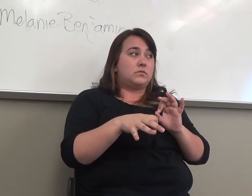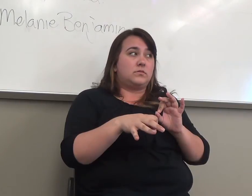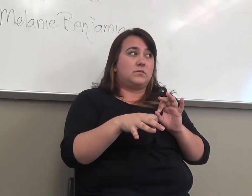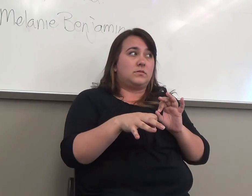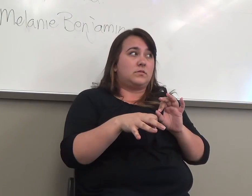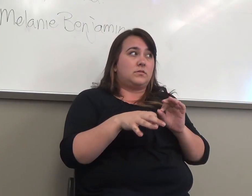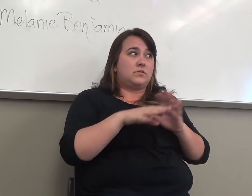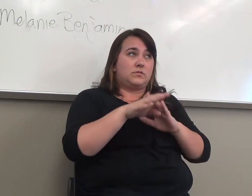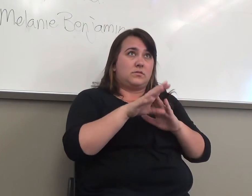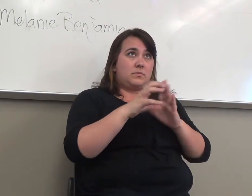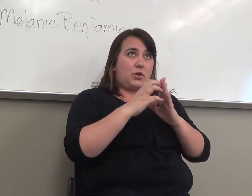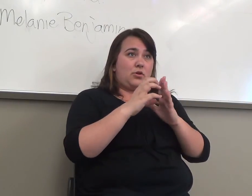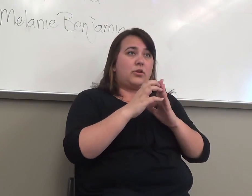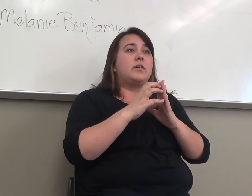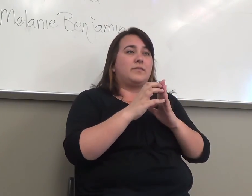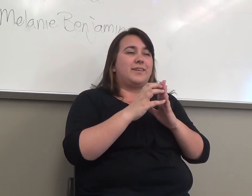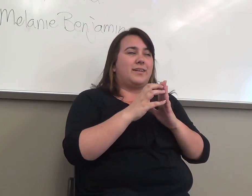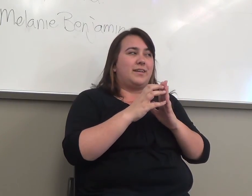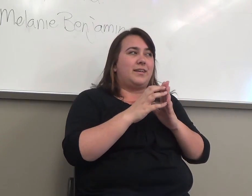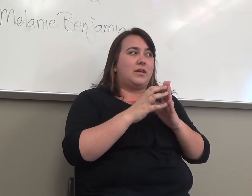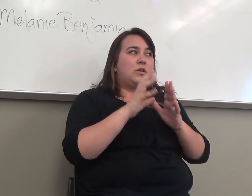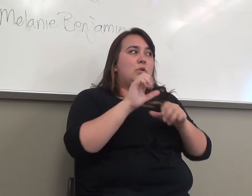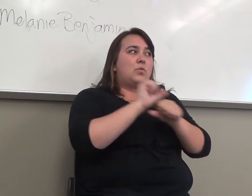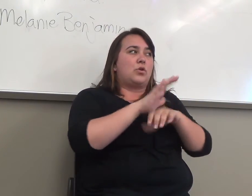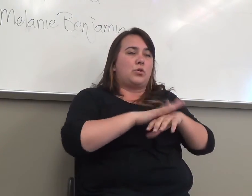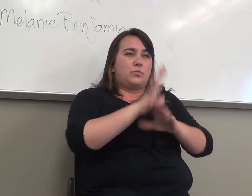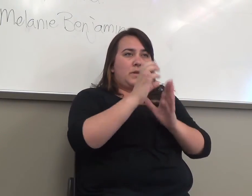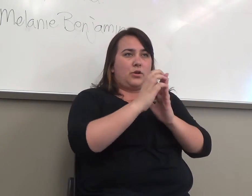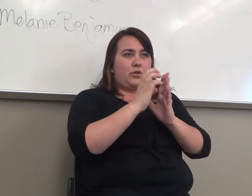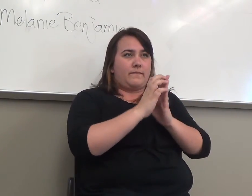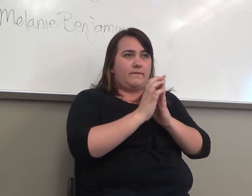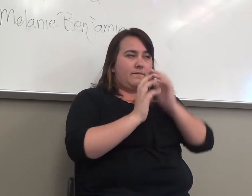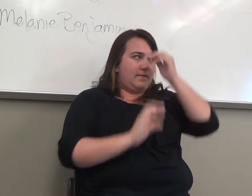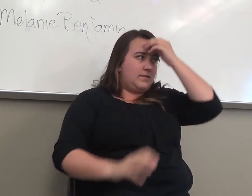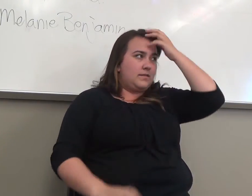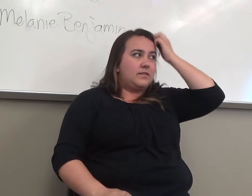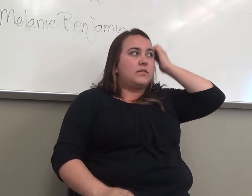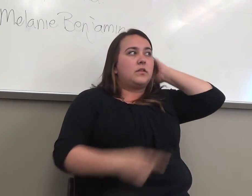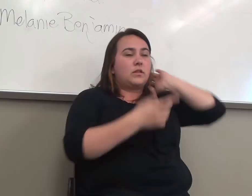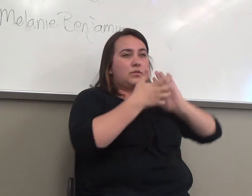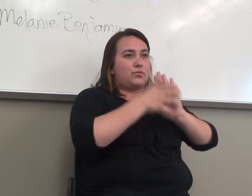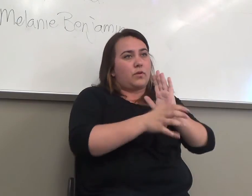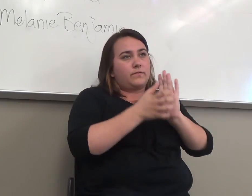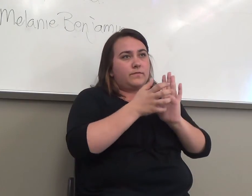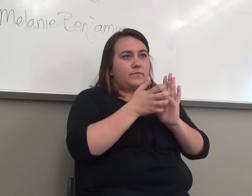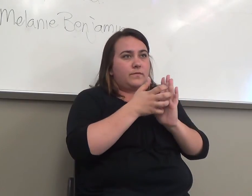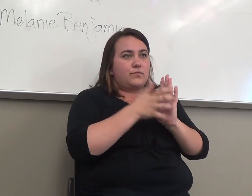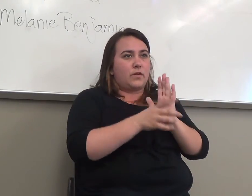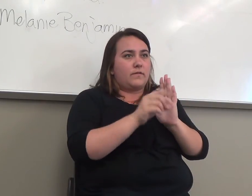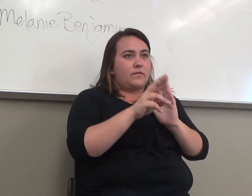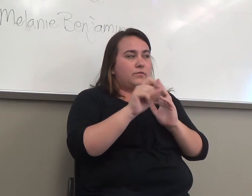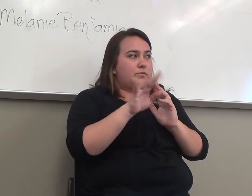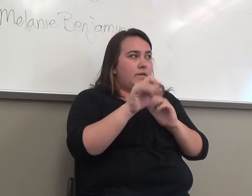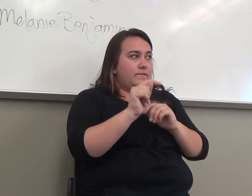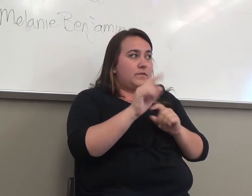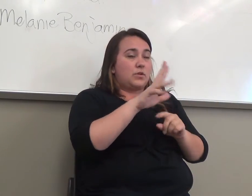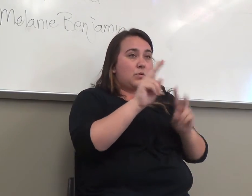The topic sentence is to work on your paragraph. Okay? I want to put everybody's topic sentence